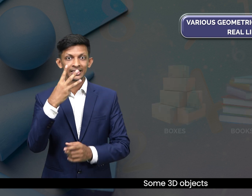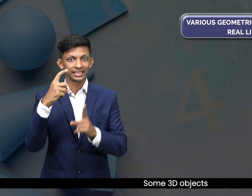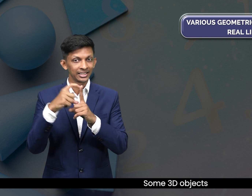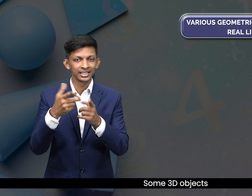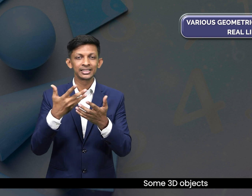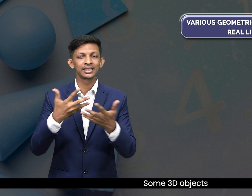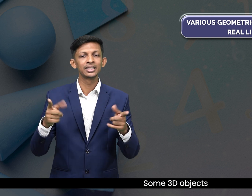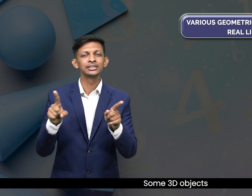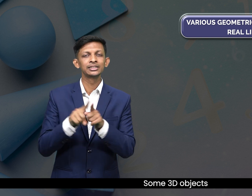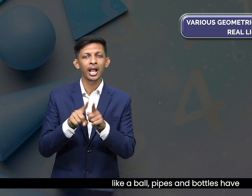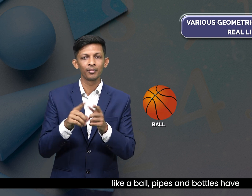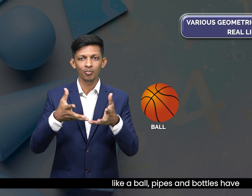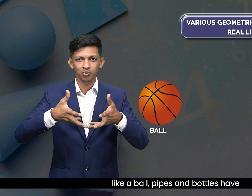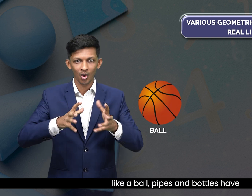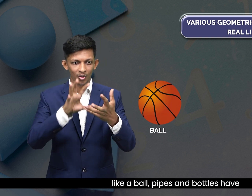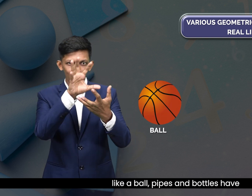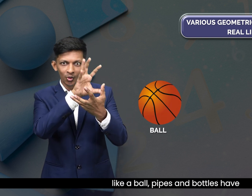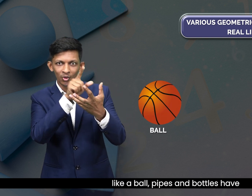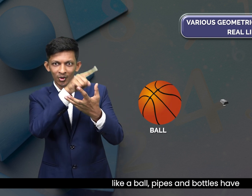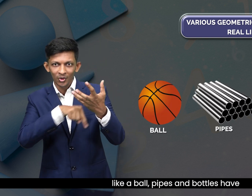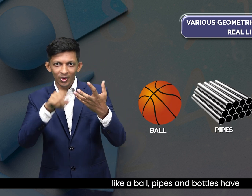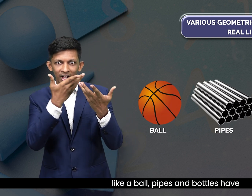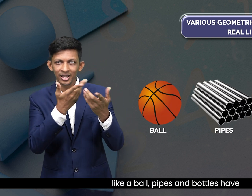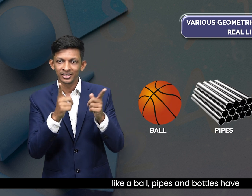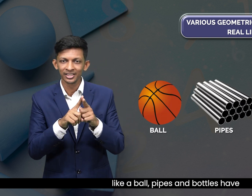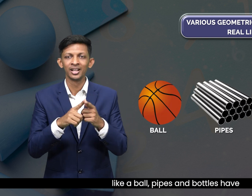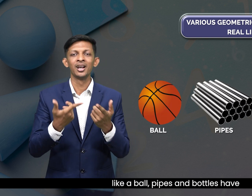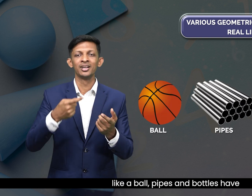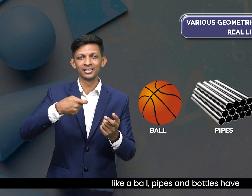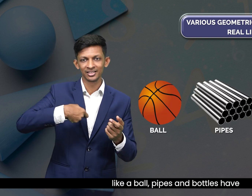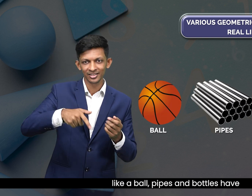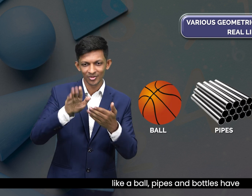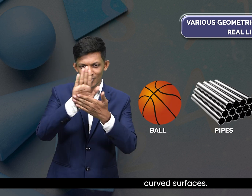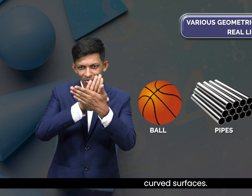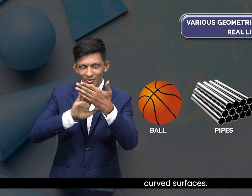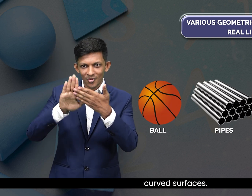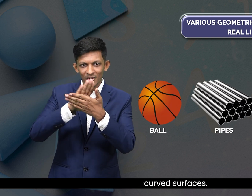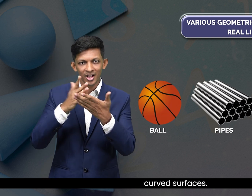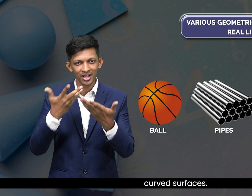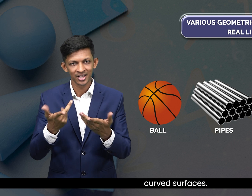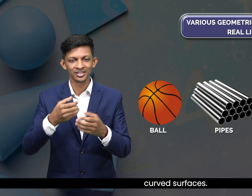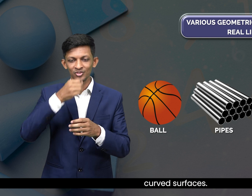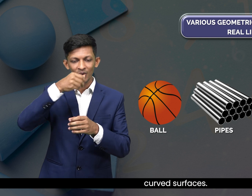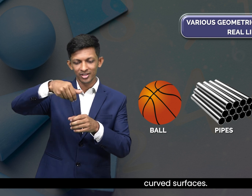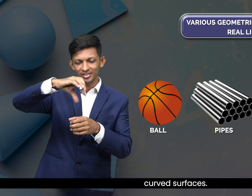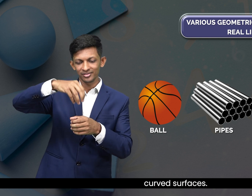Some 3D objects like a ball, pipes and bottles have curved surfaces.